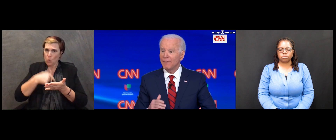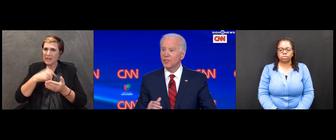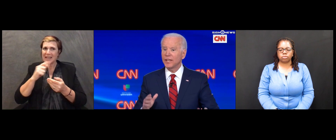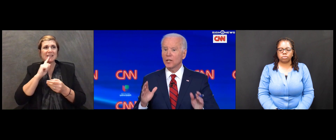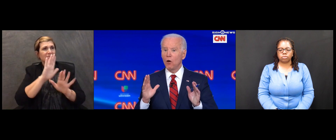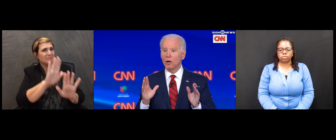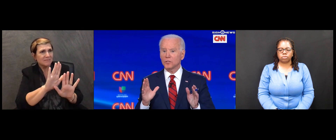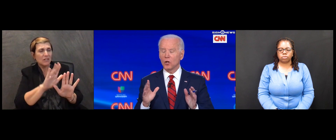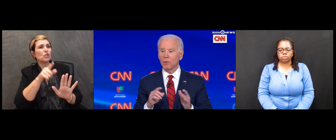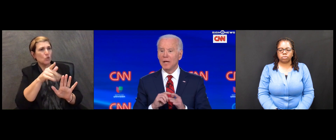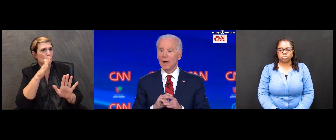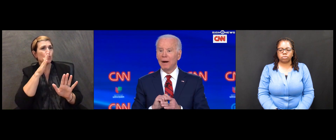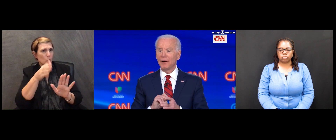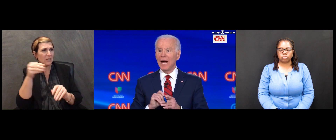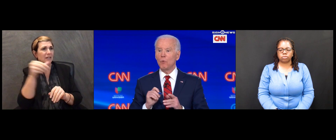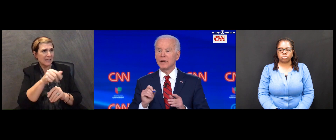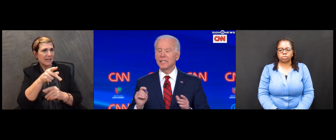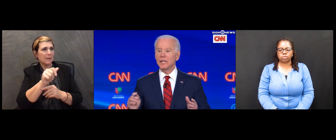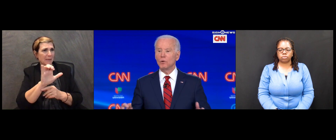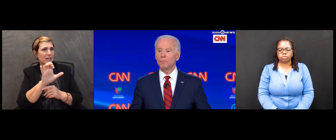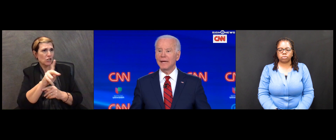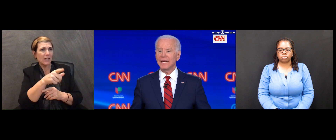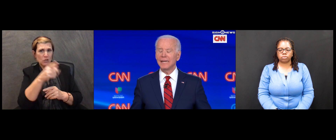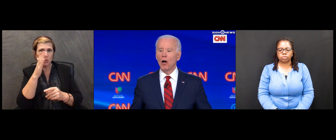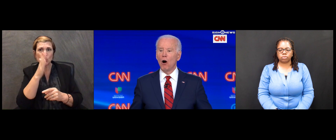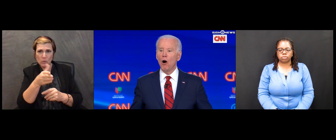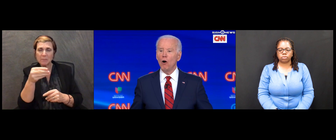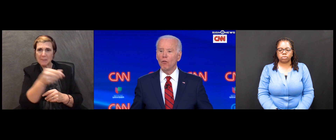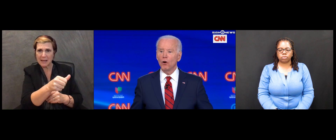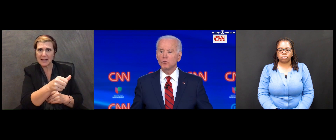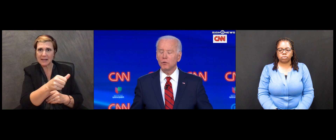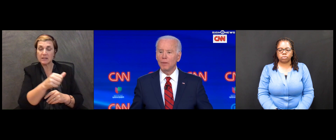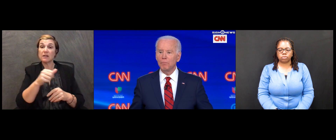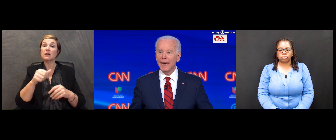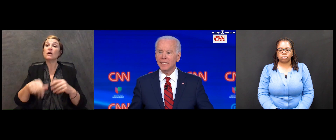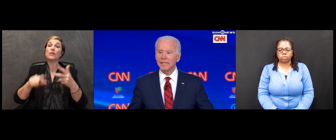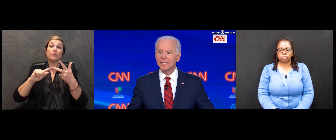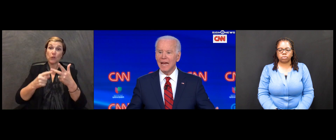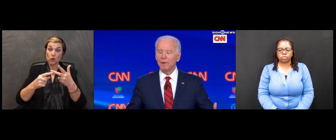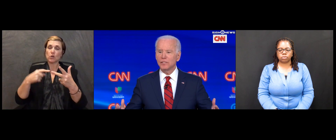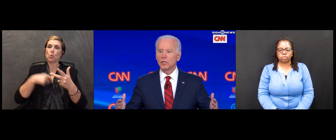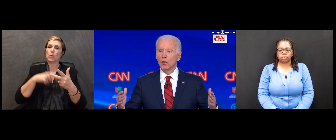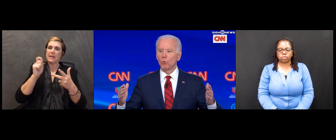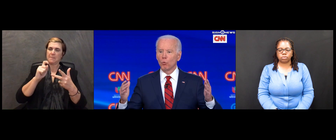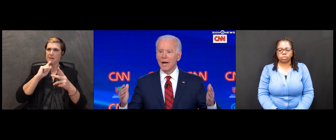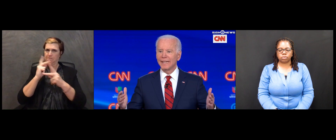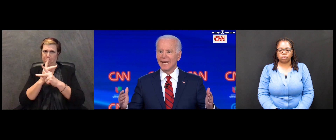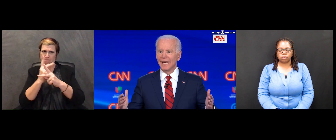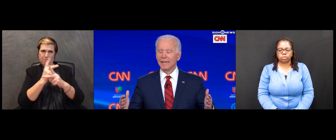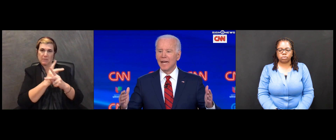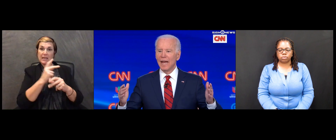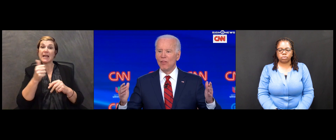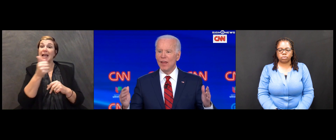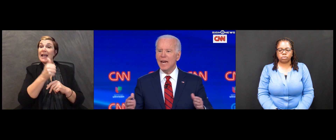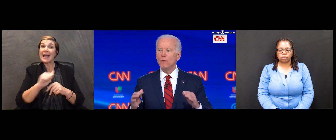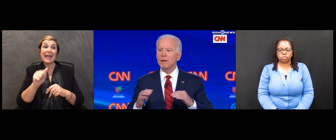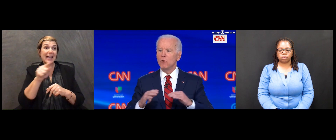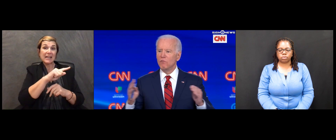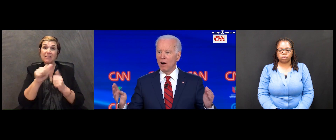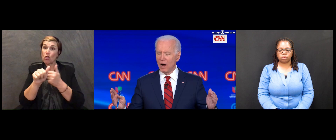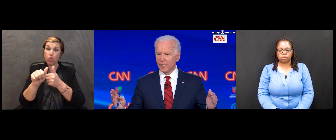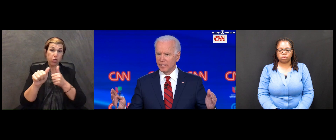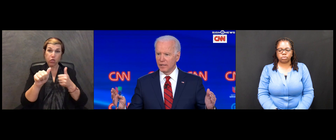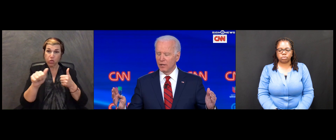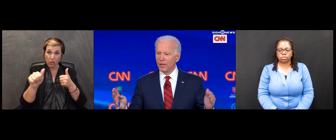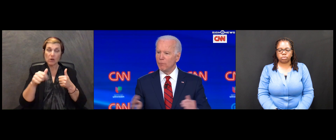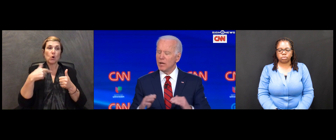thirdly, we have to think long term about how we deal with making all those who have been badly damaged right again. And then we